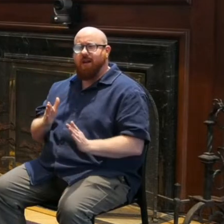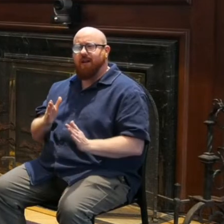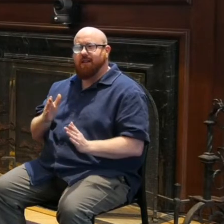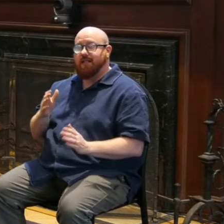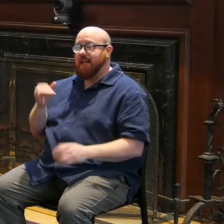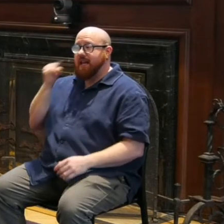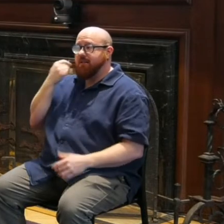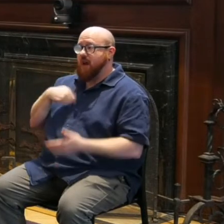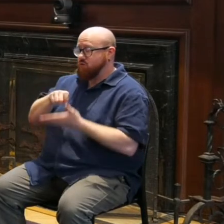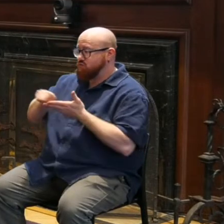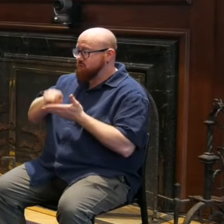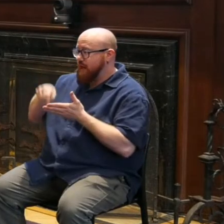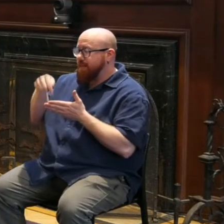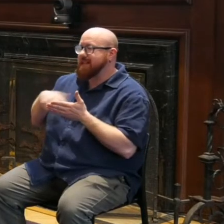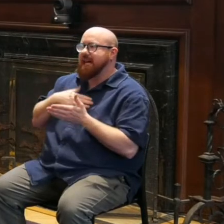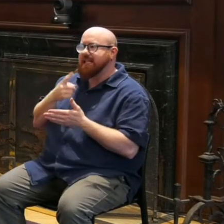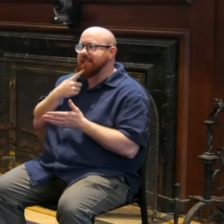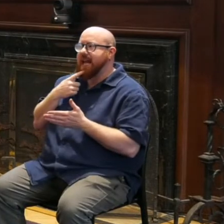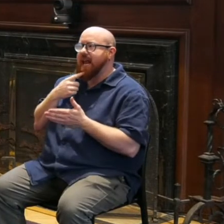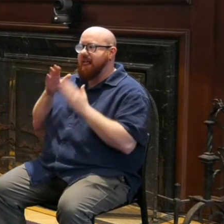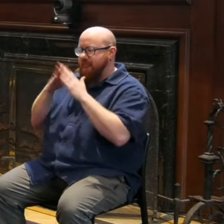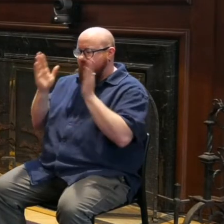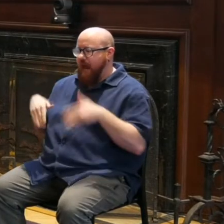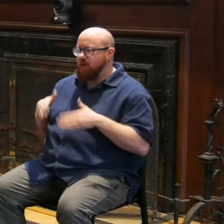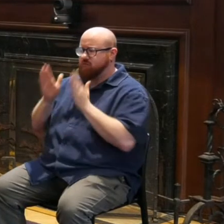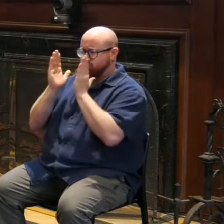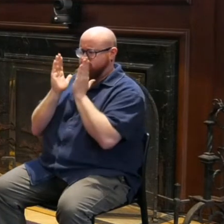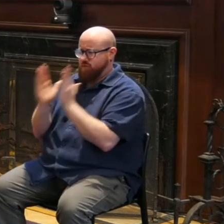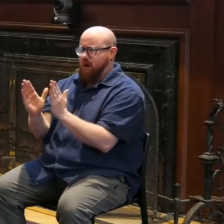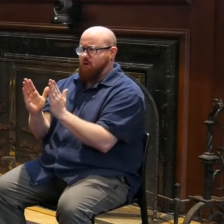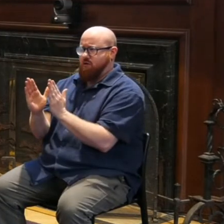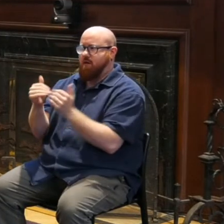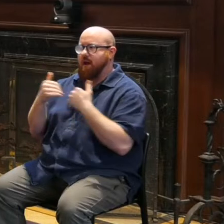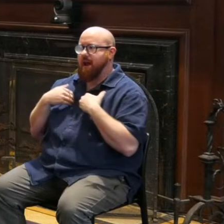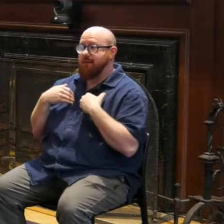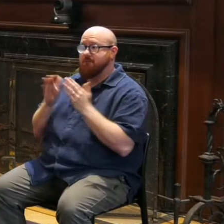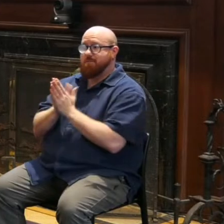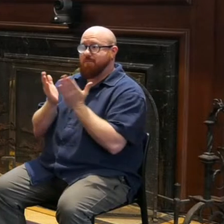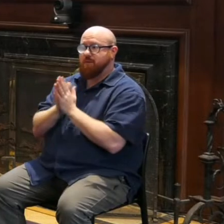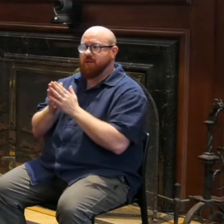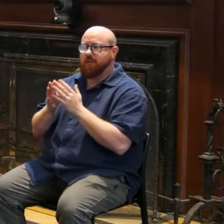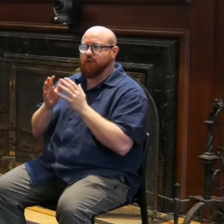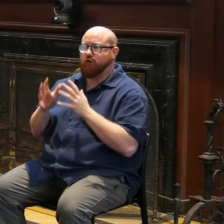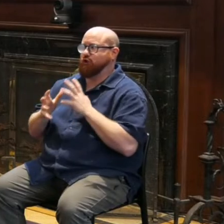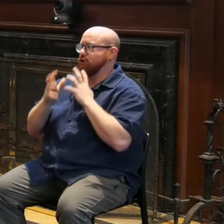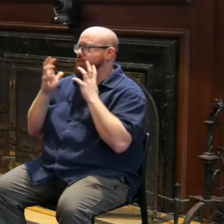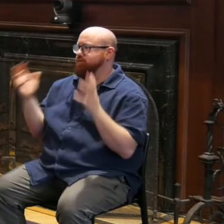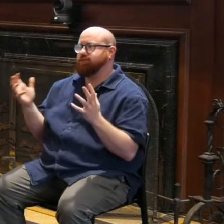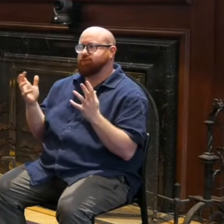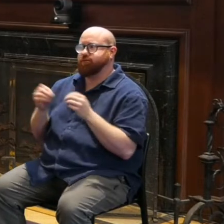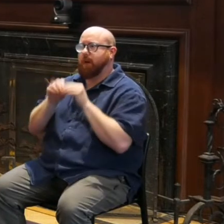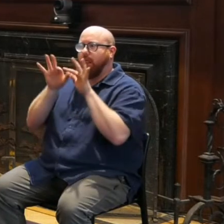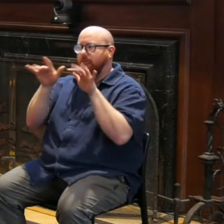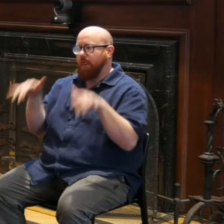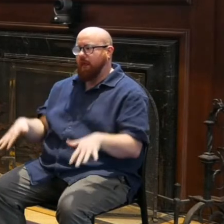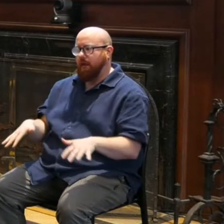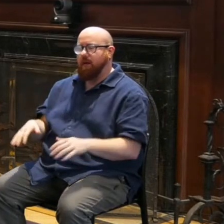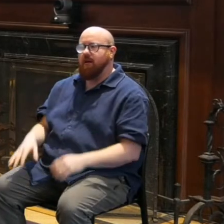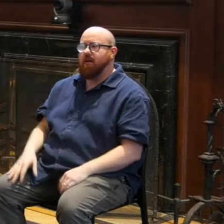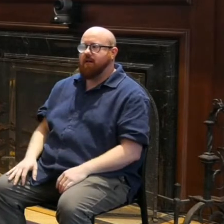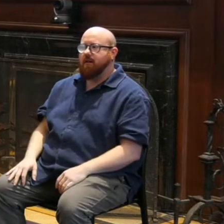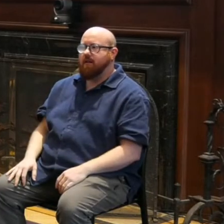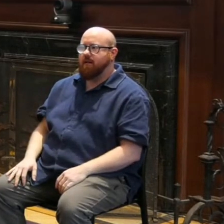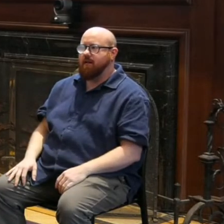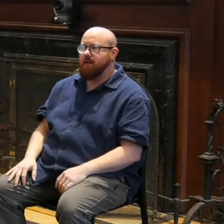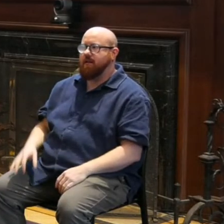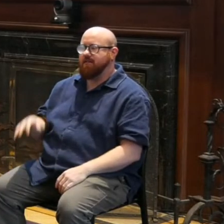the house was narrow and that it overflowed with books whose backs were well broken by the hands of old men. I will